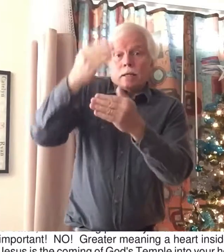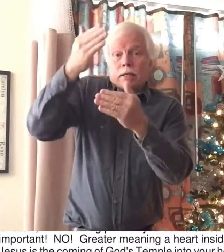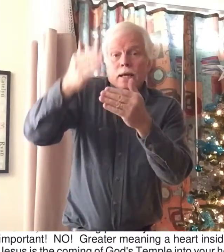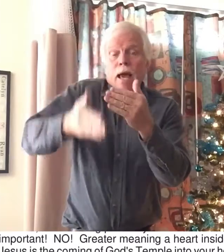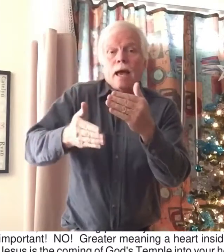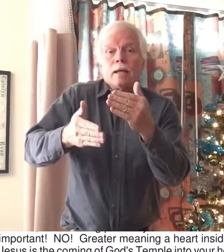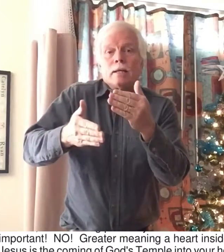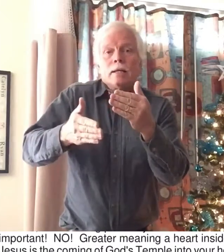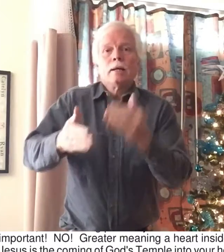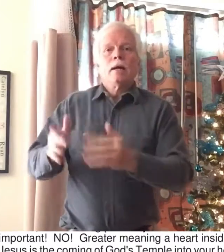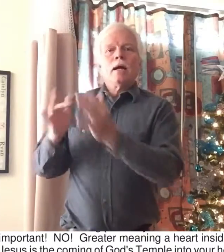to John?